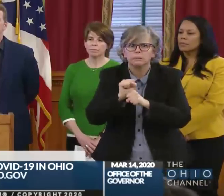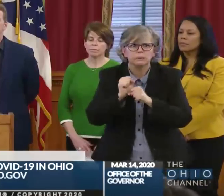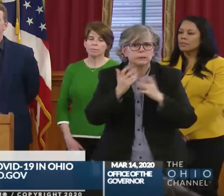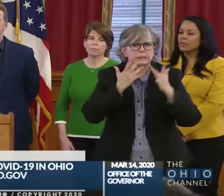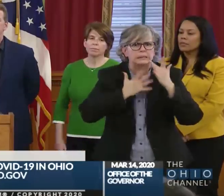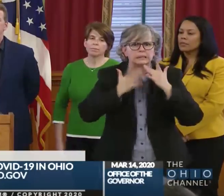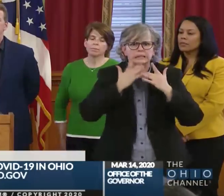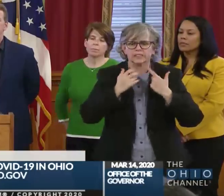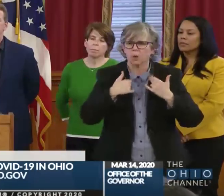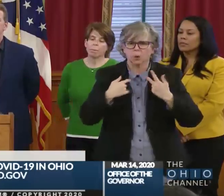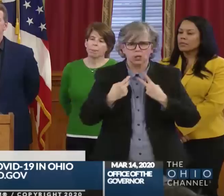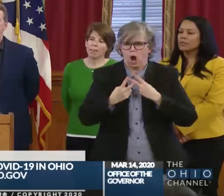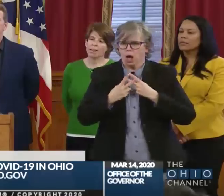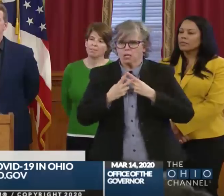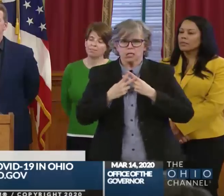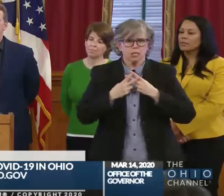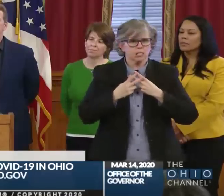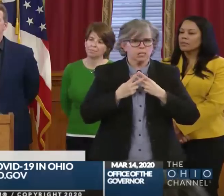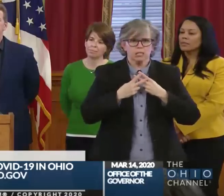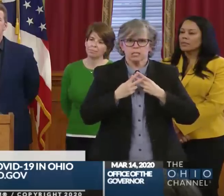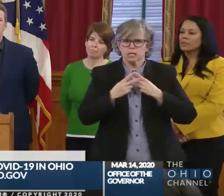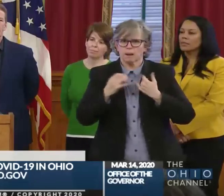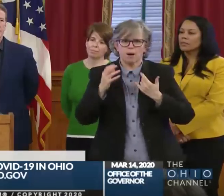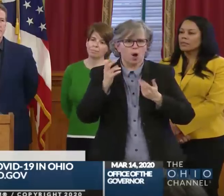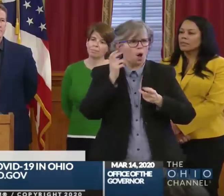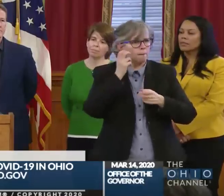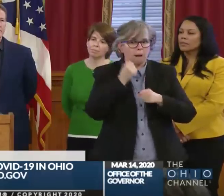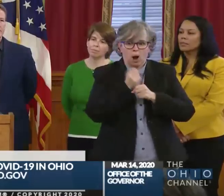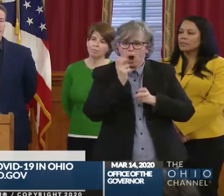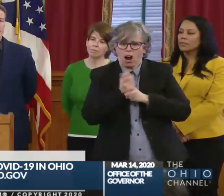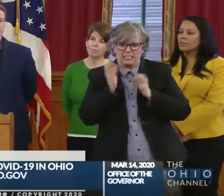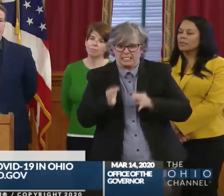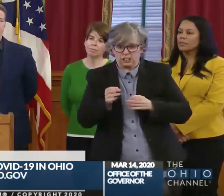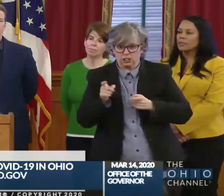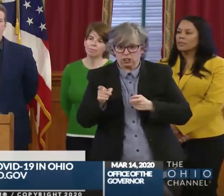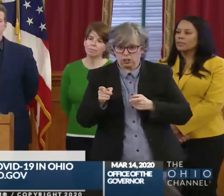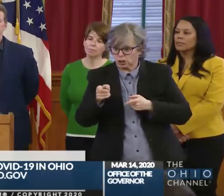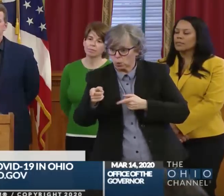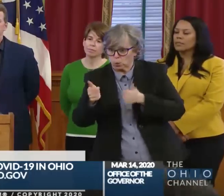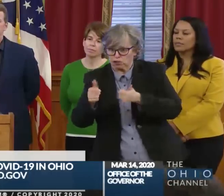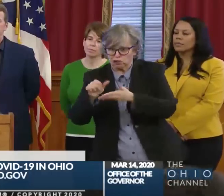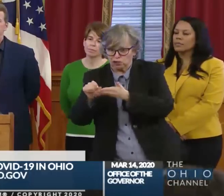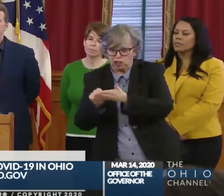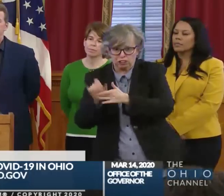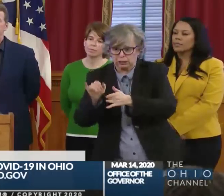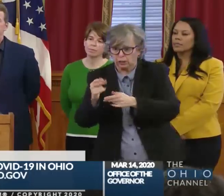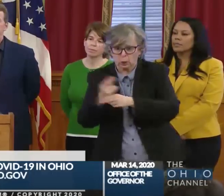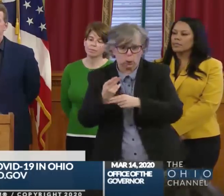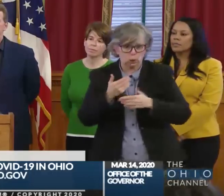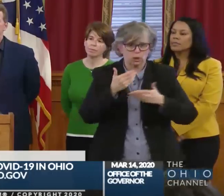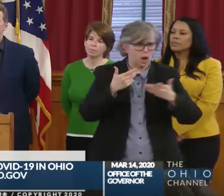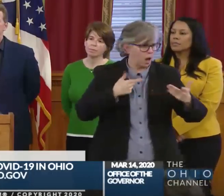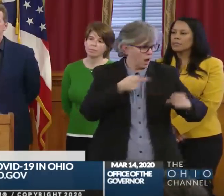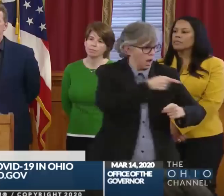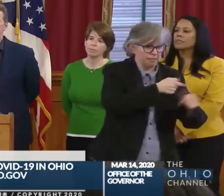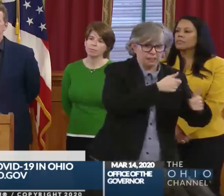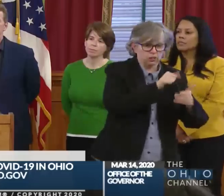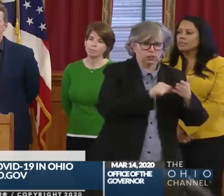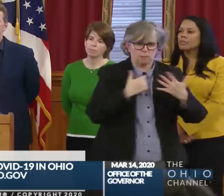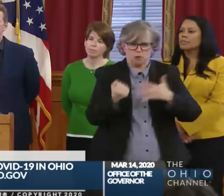and we're going to be making calls and asks and potentially orders come Monday to help us take the ones that are out there in